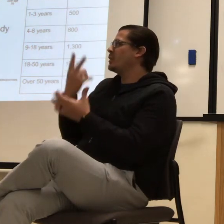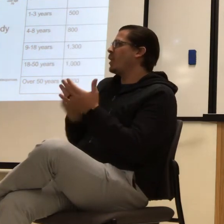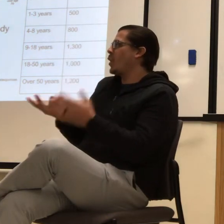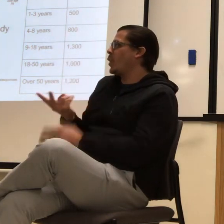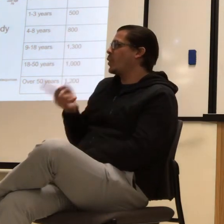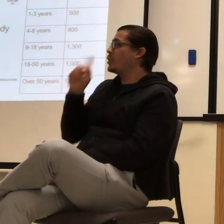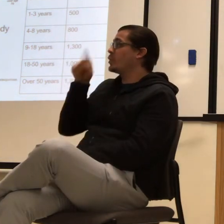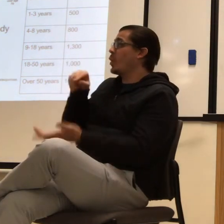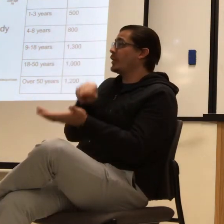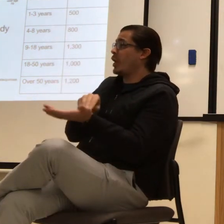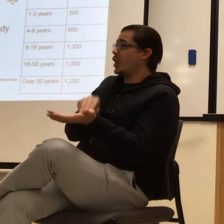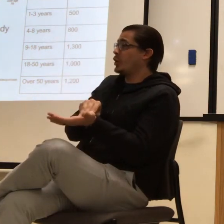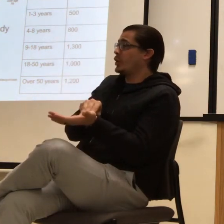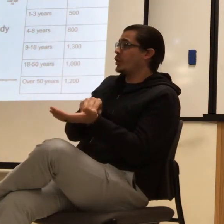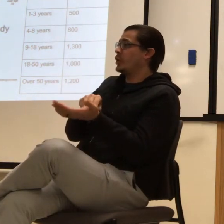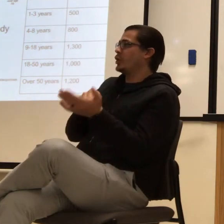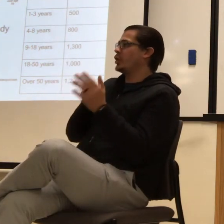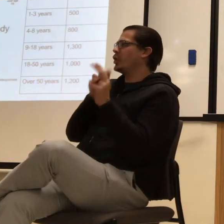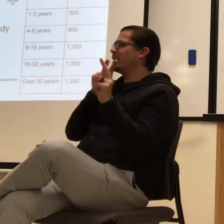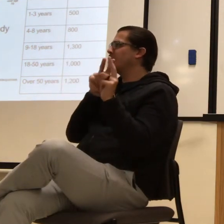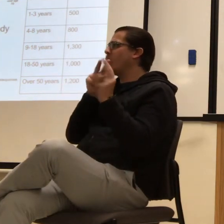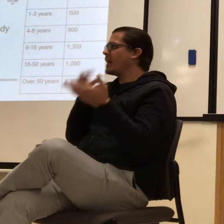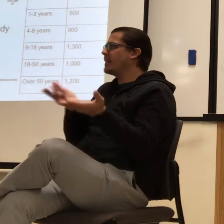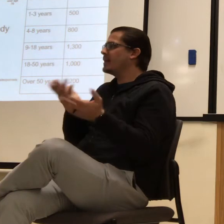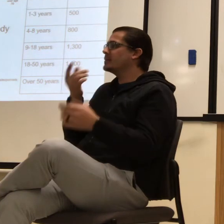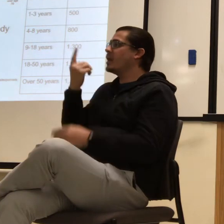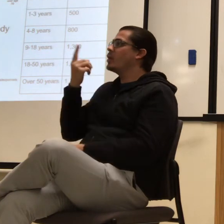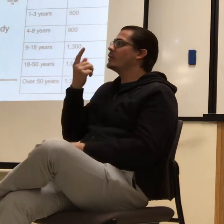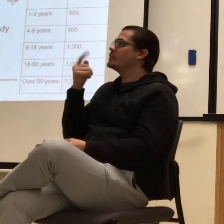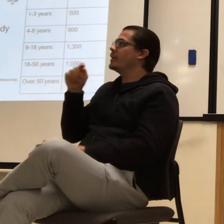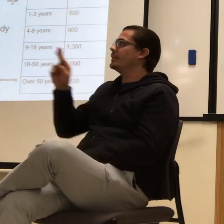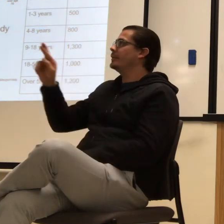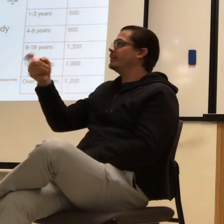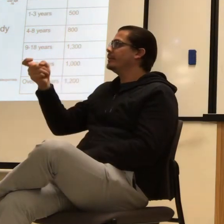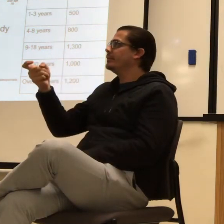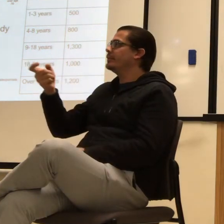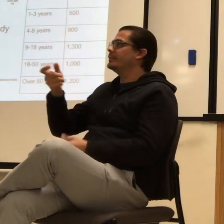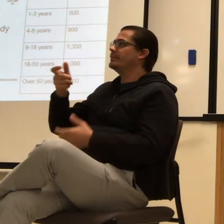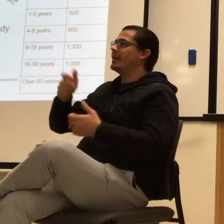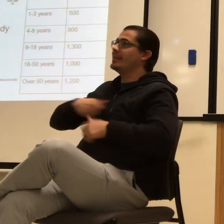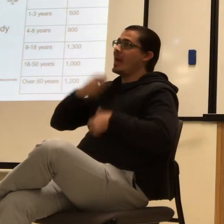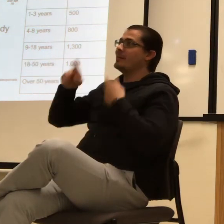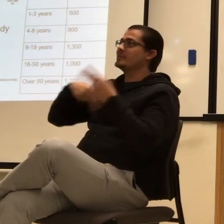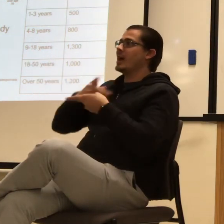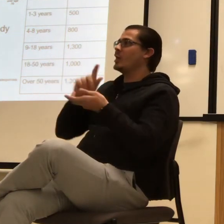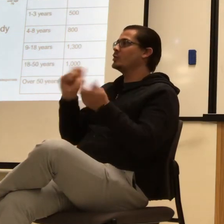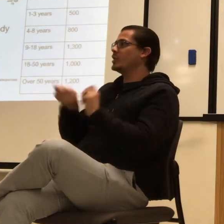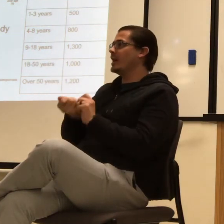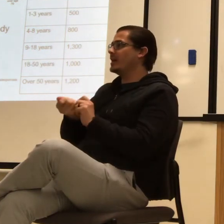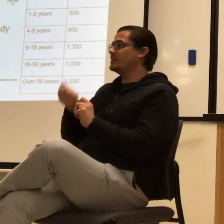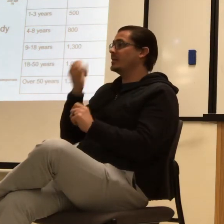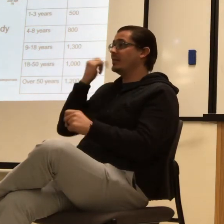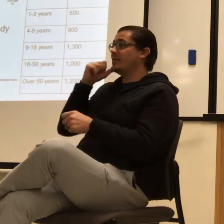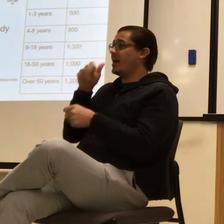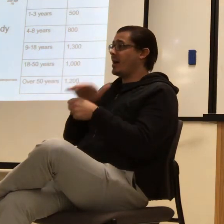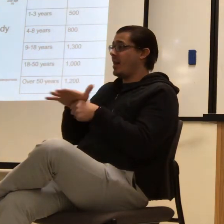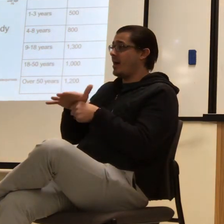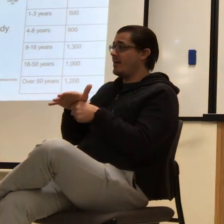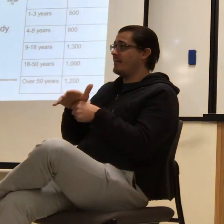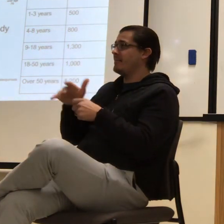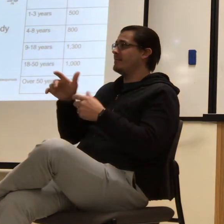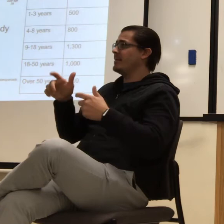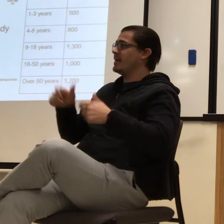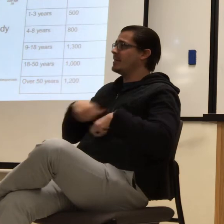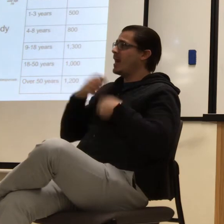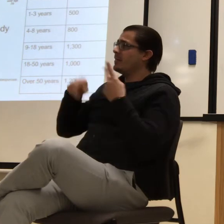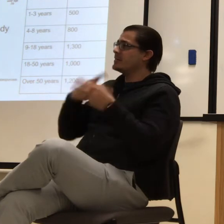go to the doctor and they kind of keep track of things. They'll always try to prescribe some lifestyle changes. And if it's not enough, lifestyle and a